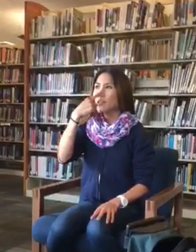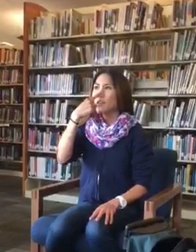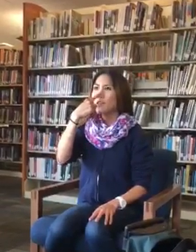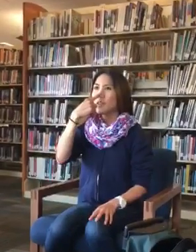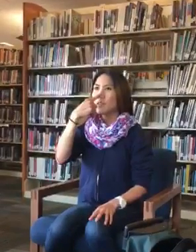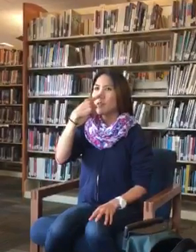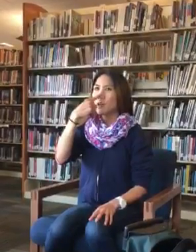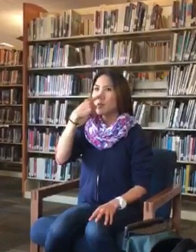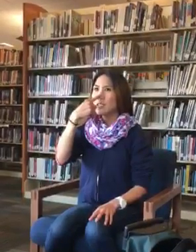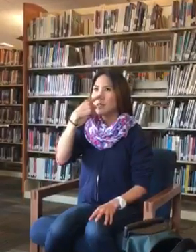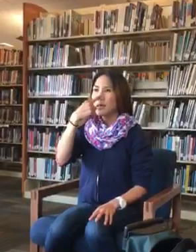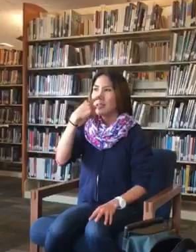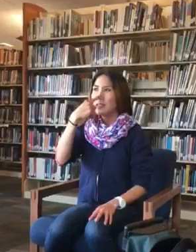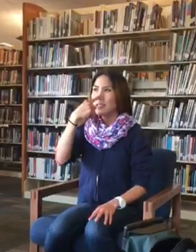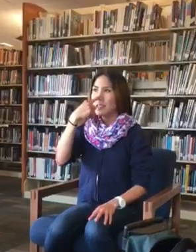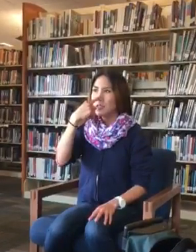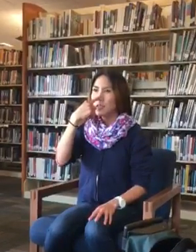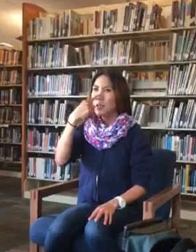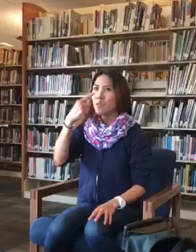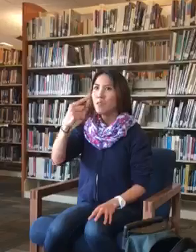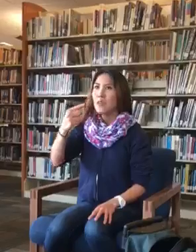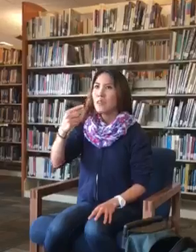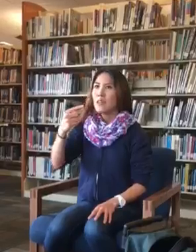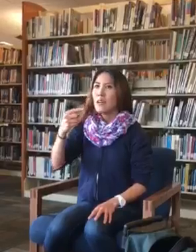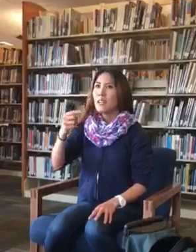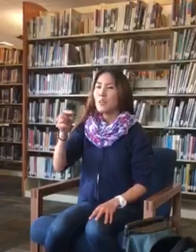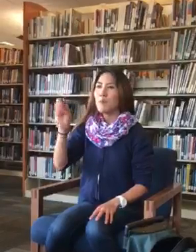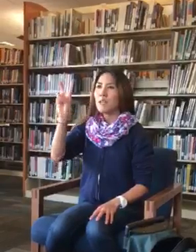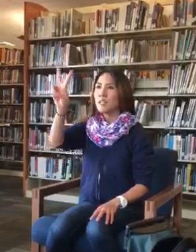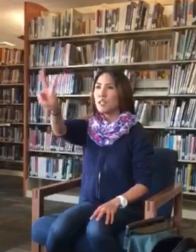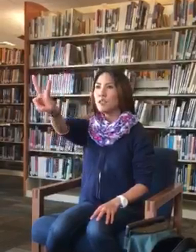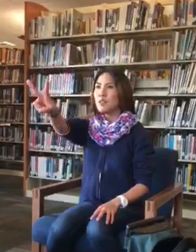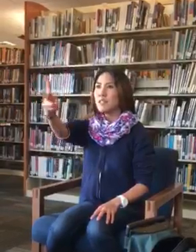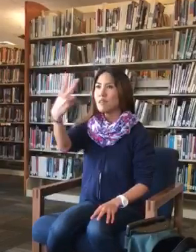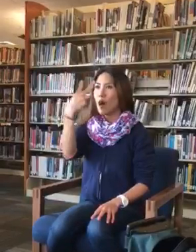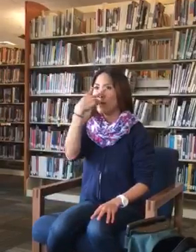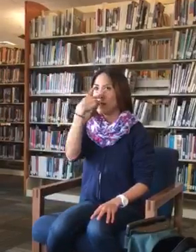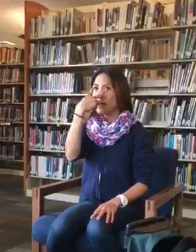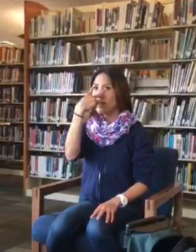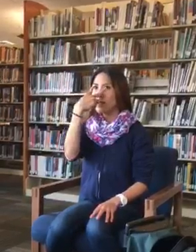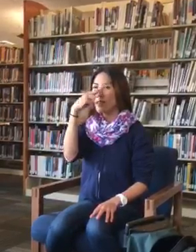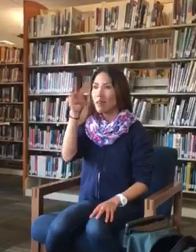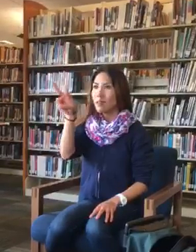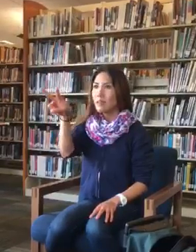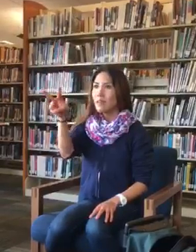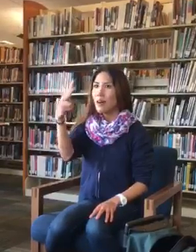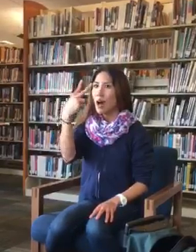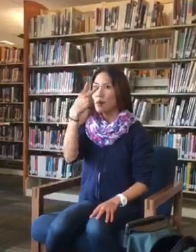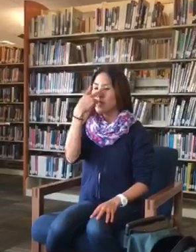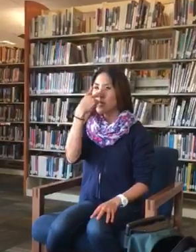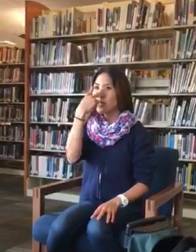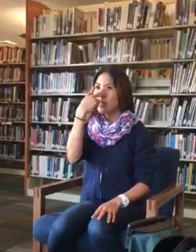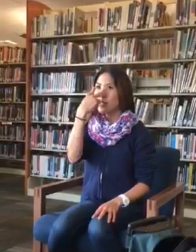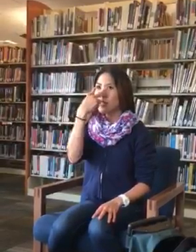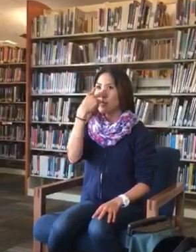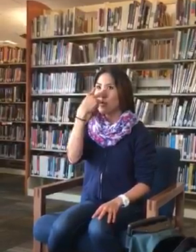nerve involved with smell. It's a sensory nerve. Number 2 is optic. Optic is